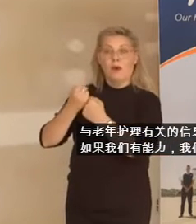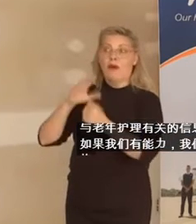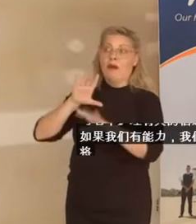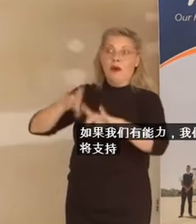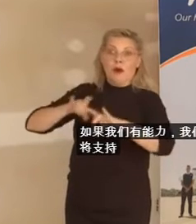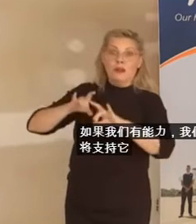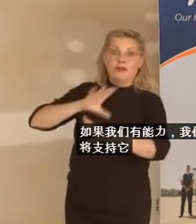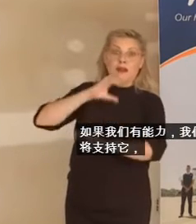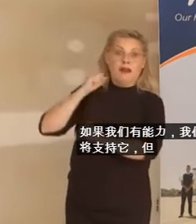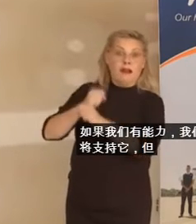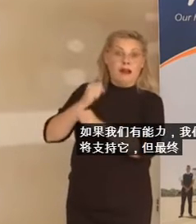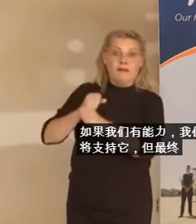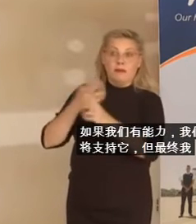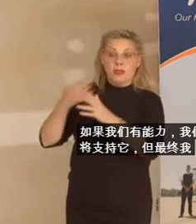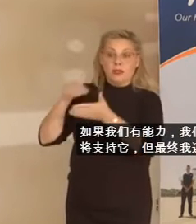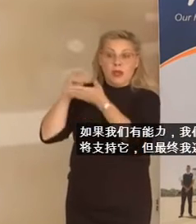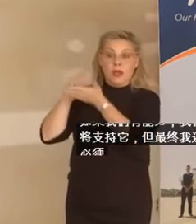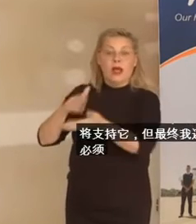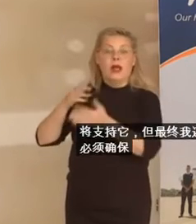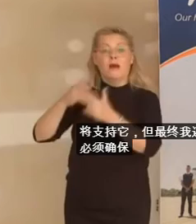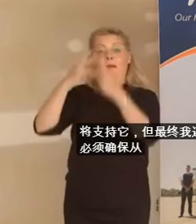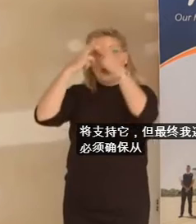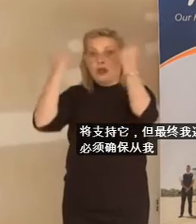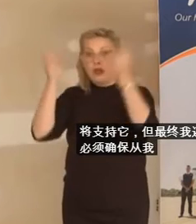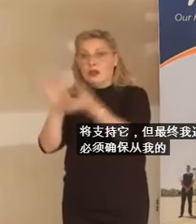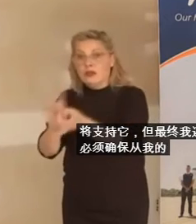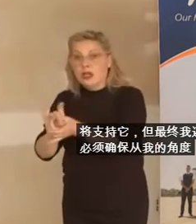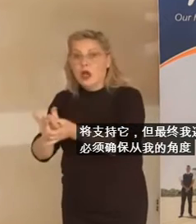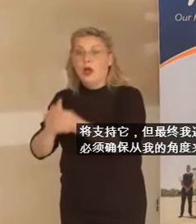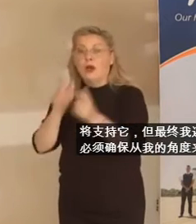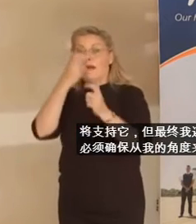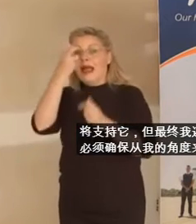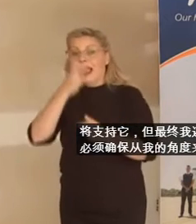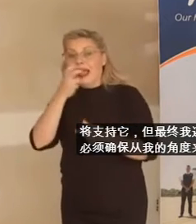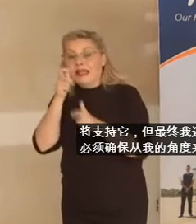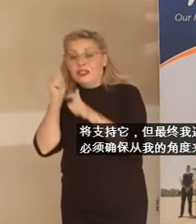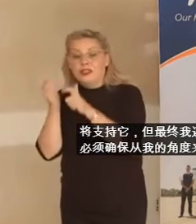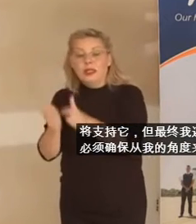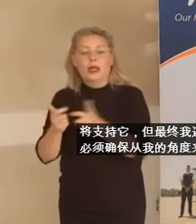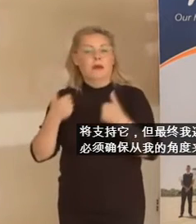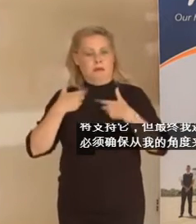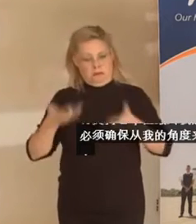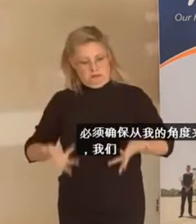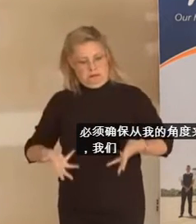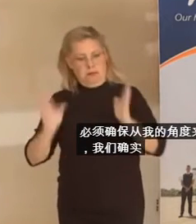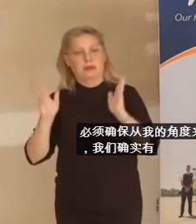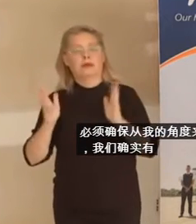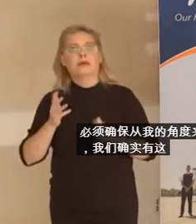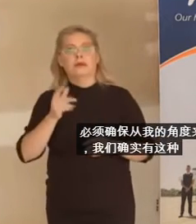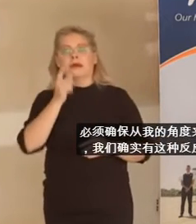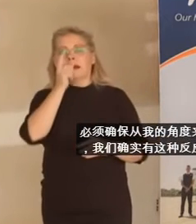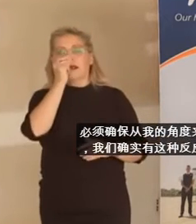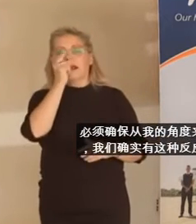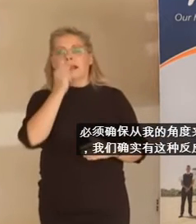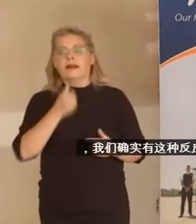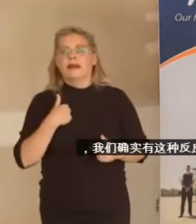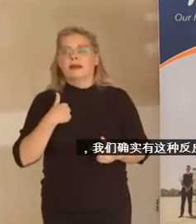do it, we will support it. But ultimately, I've also got to ensure, from my perspective, that where we do have